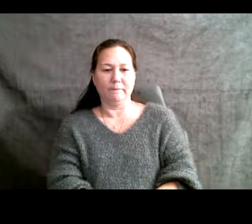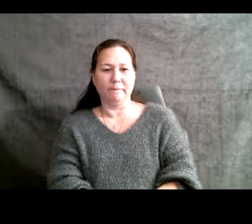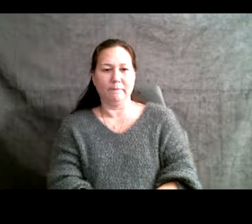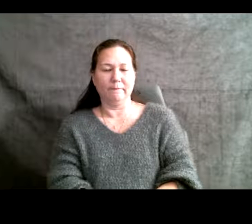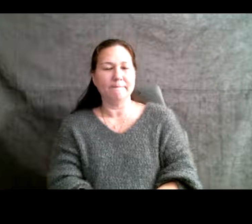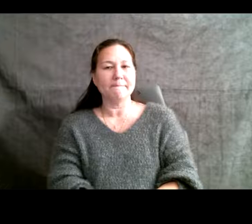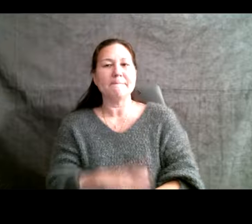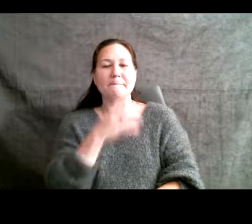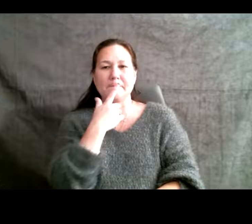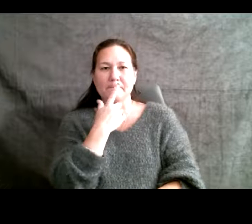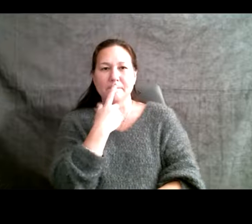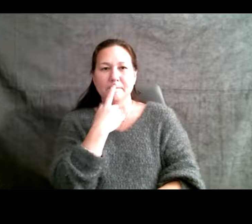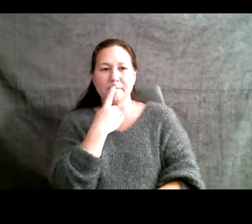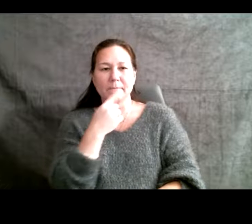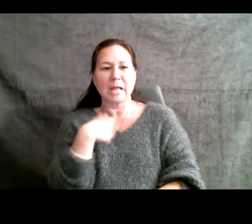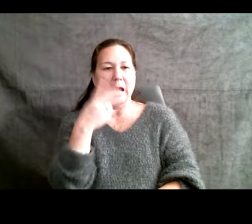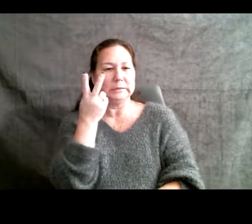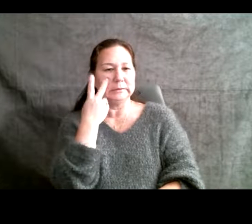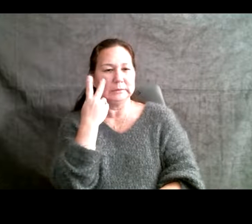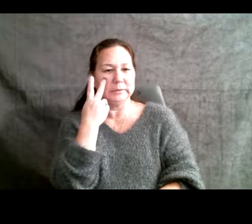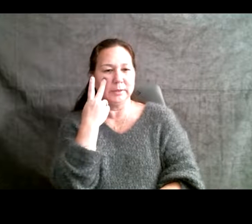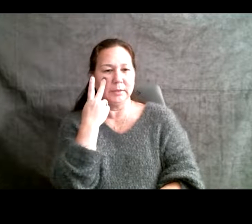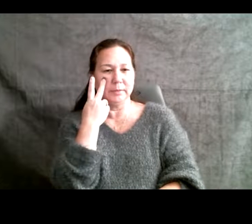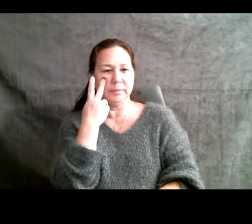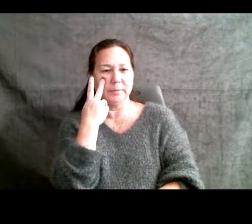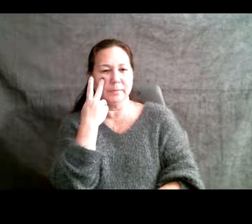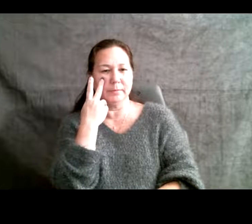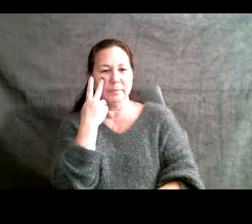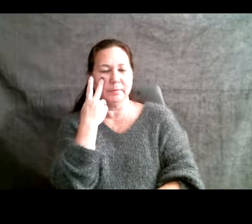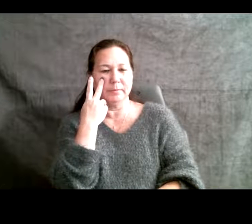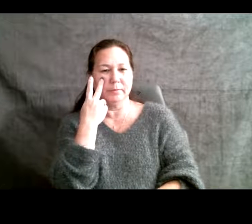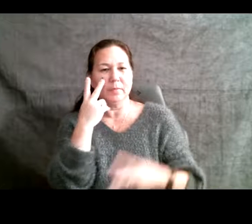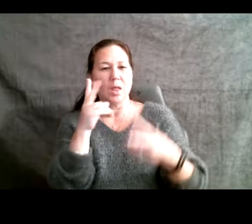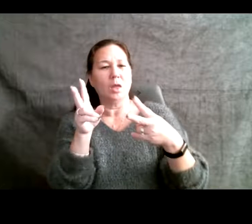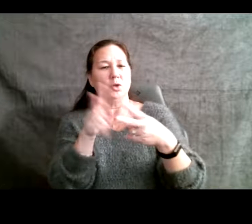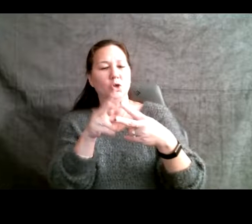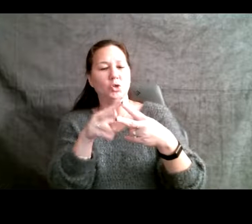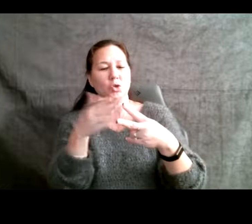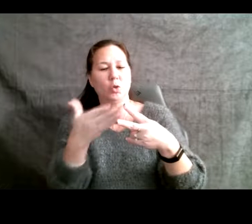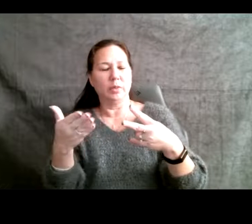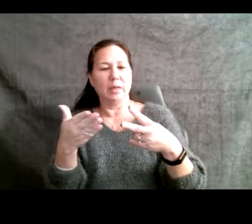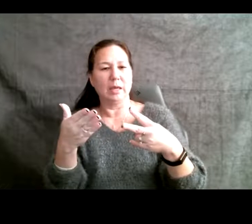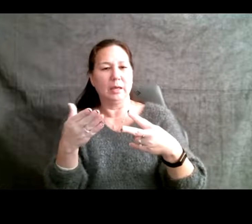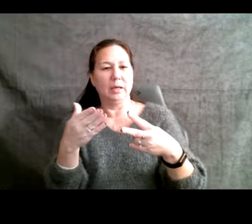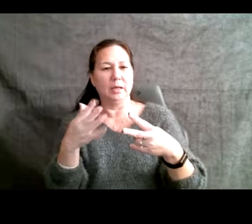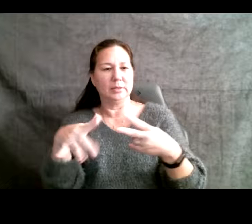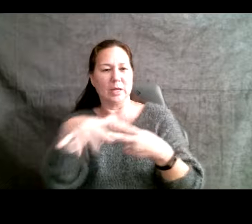So I see here like a number of, so there's two things around the Indigenous issue. One thing is